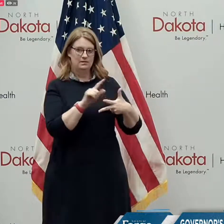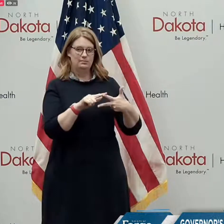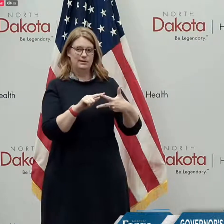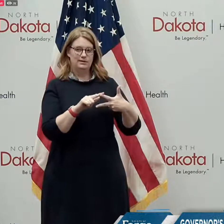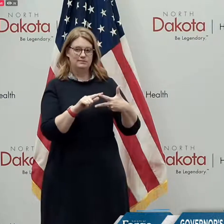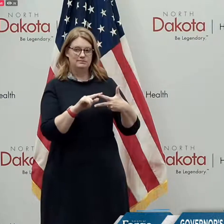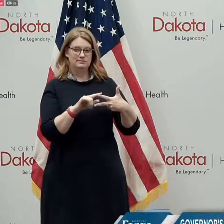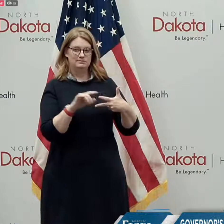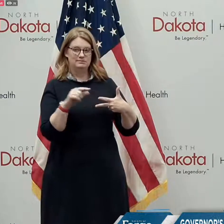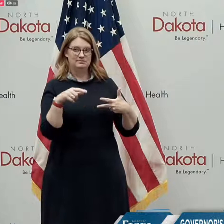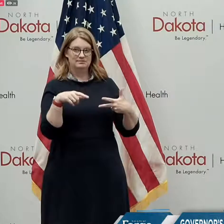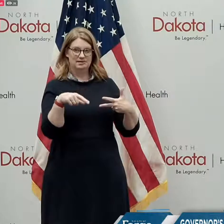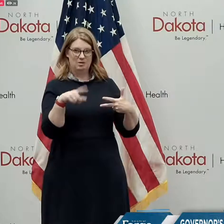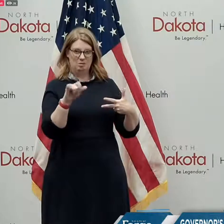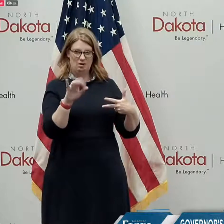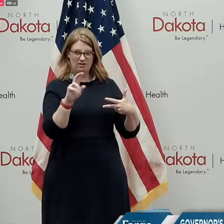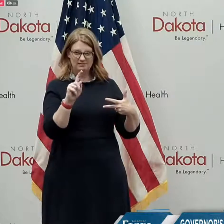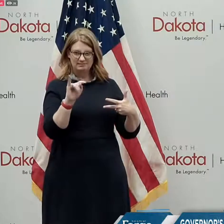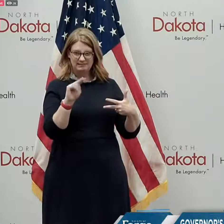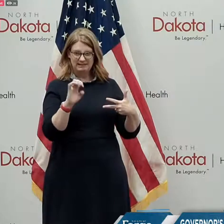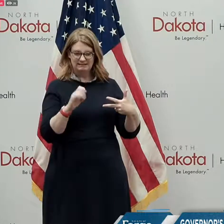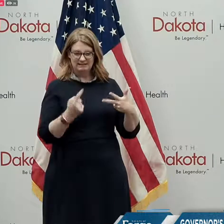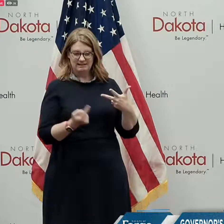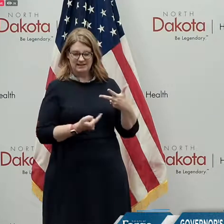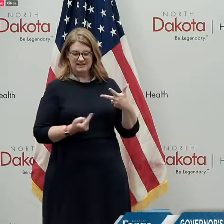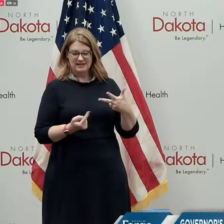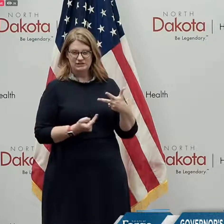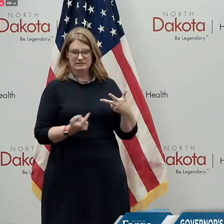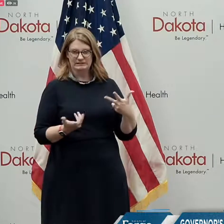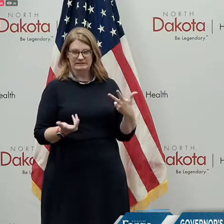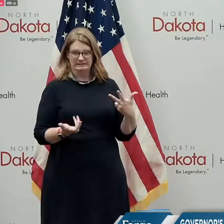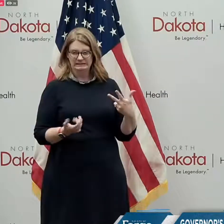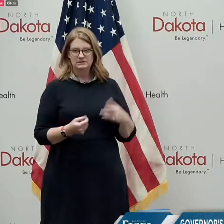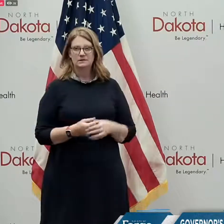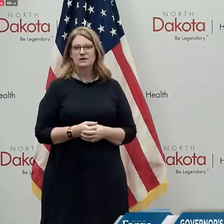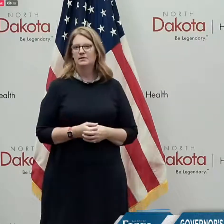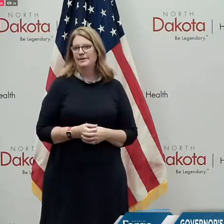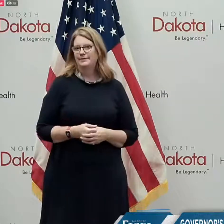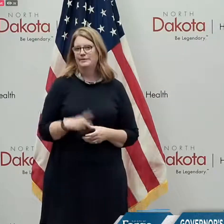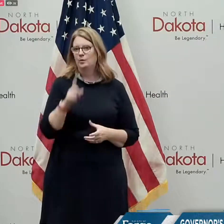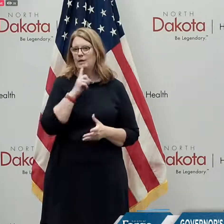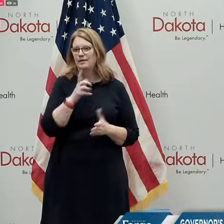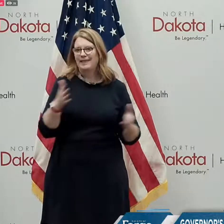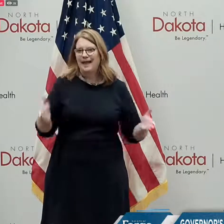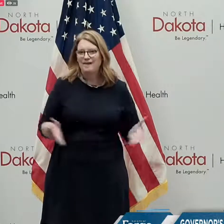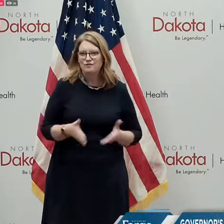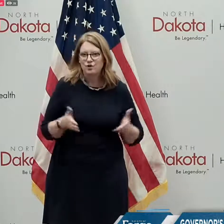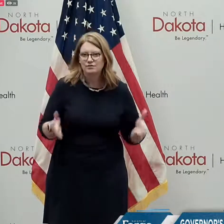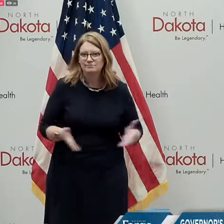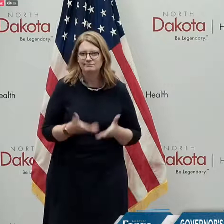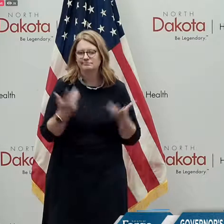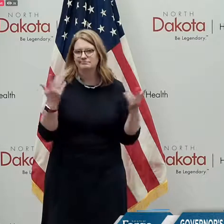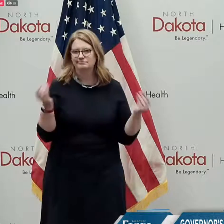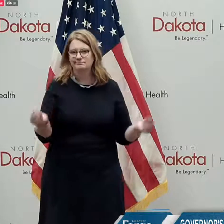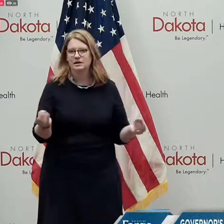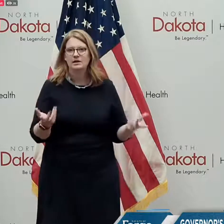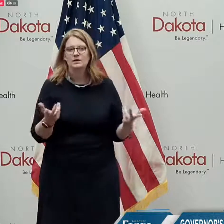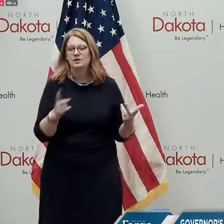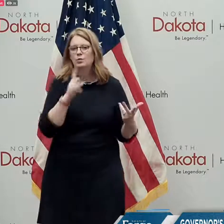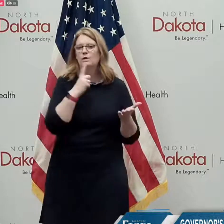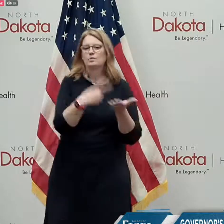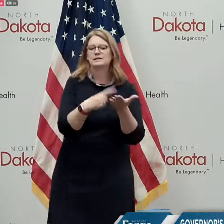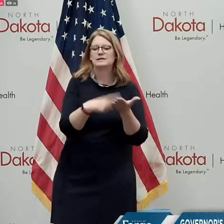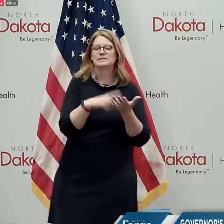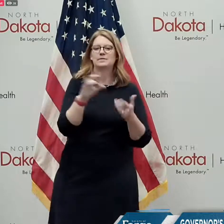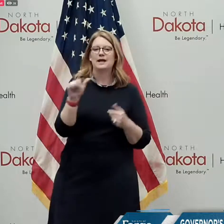quarantining and isolation, then we're losing the value of all of the effort and time we're putting into the testing. So we want to talk about this